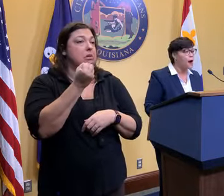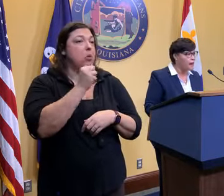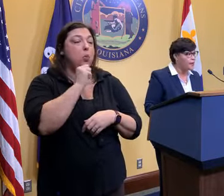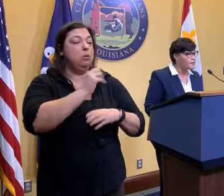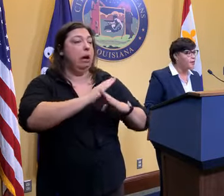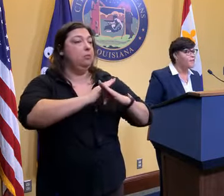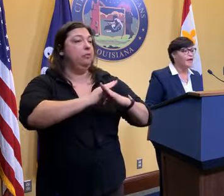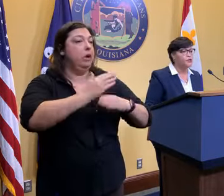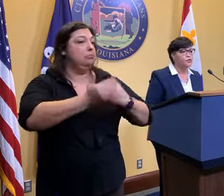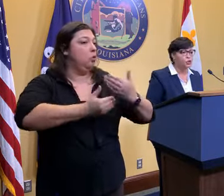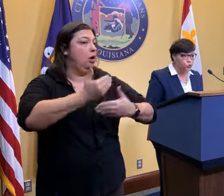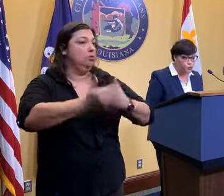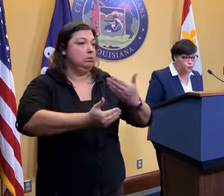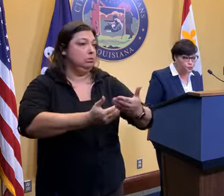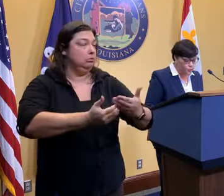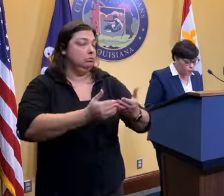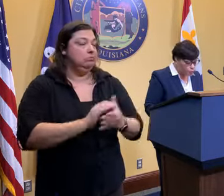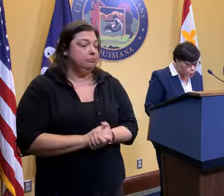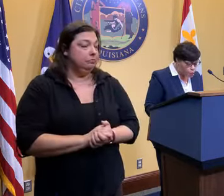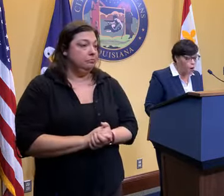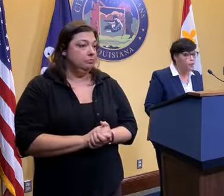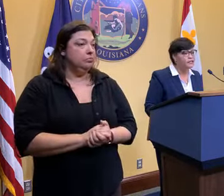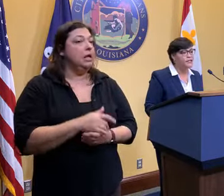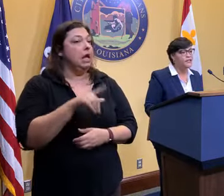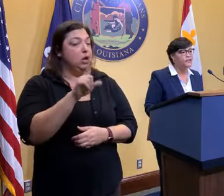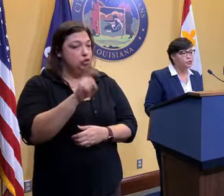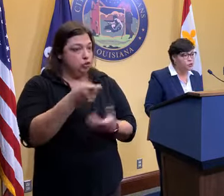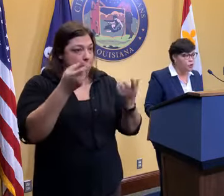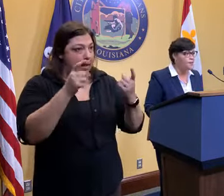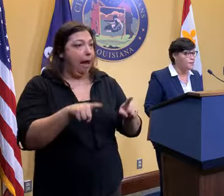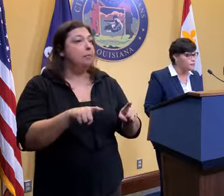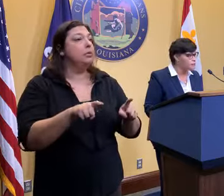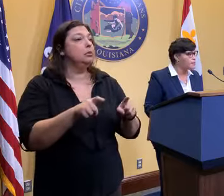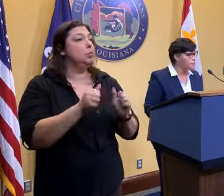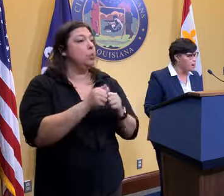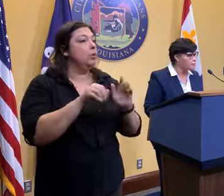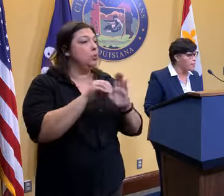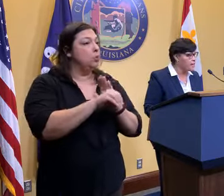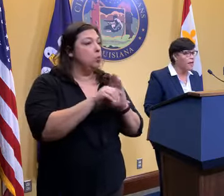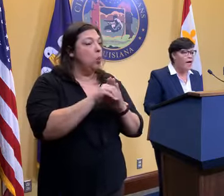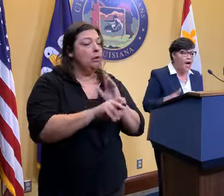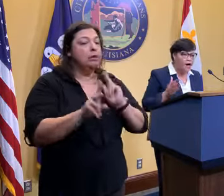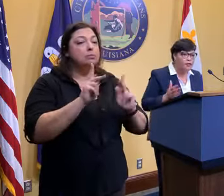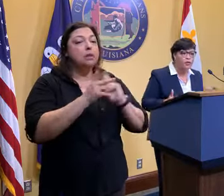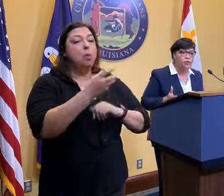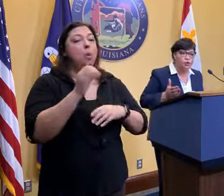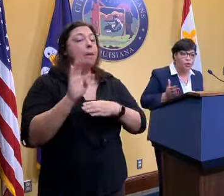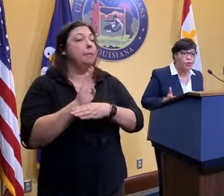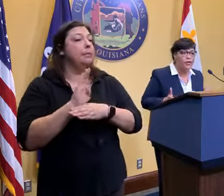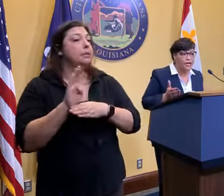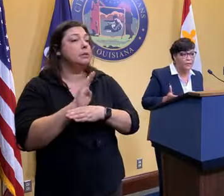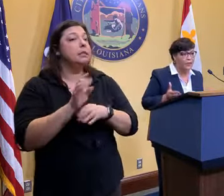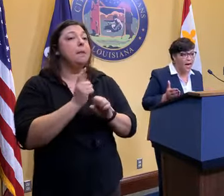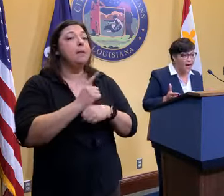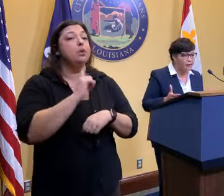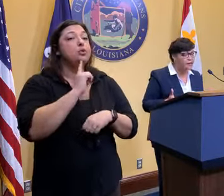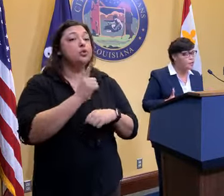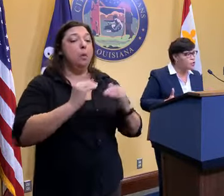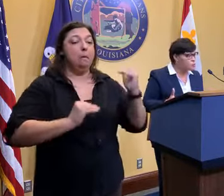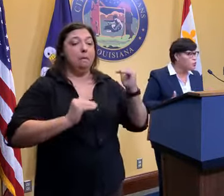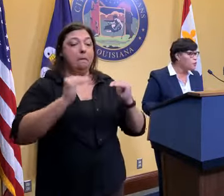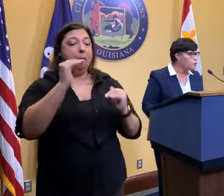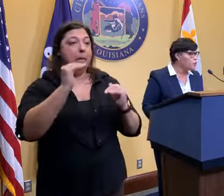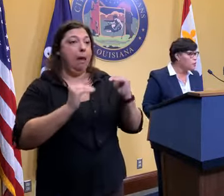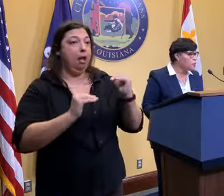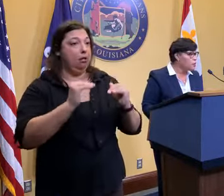from progress that is due to our residents, due to our businesses in our city, having to ensure we keep the balance